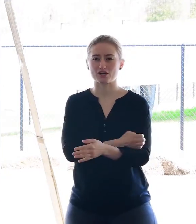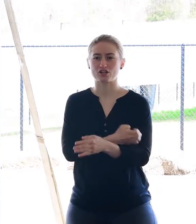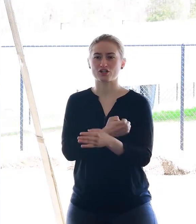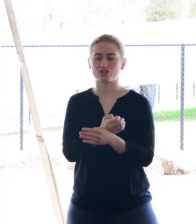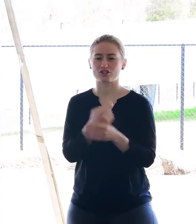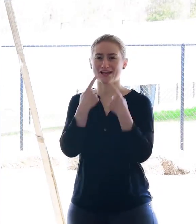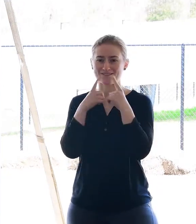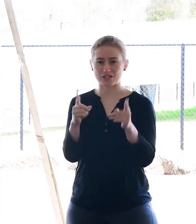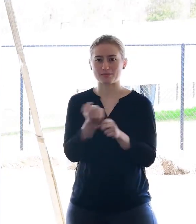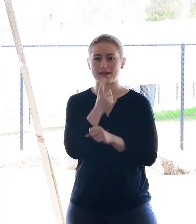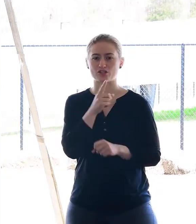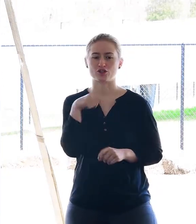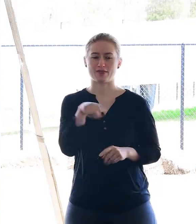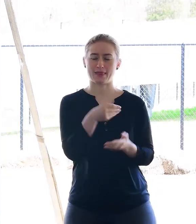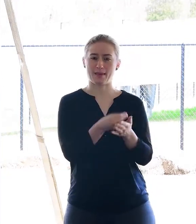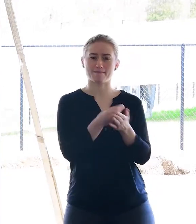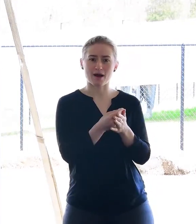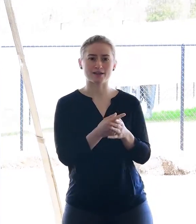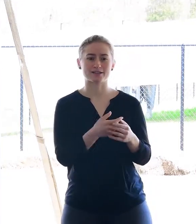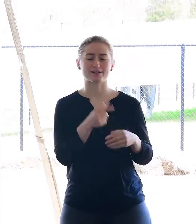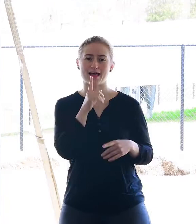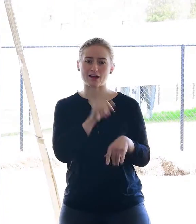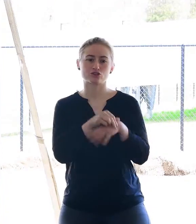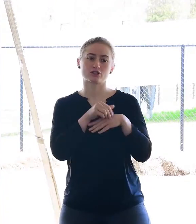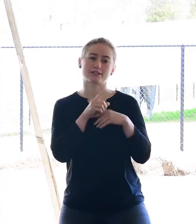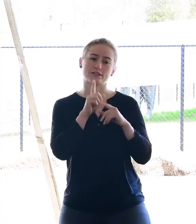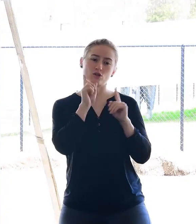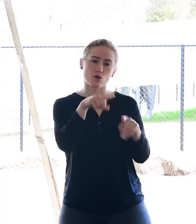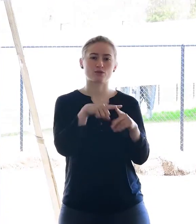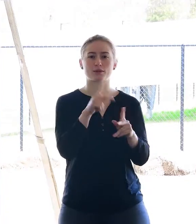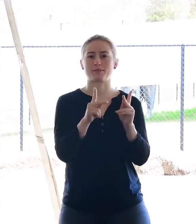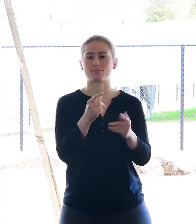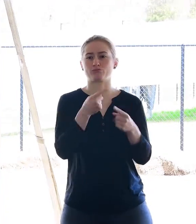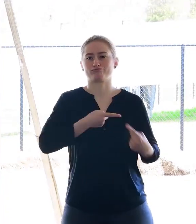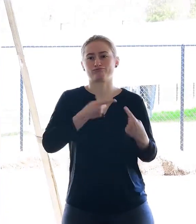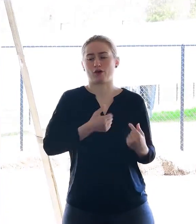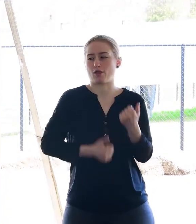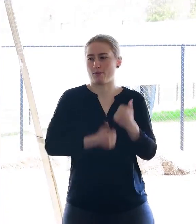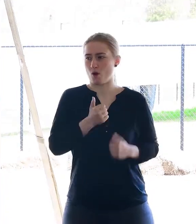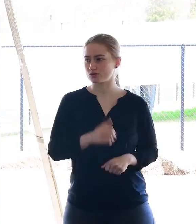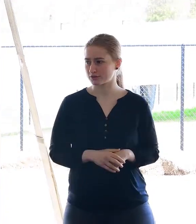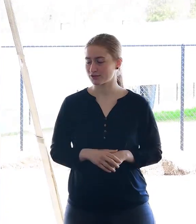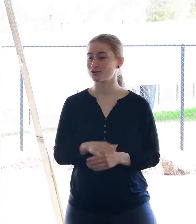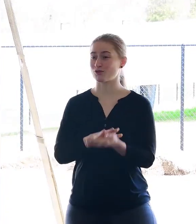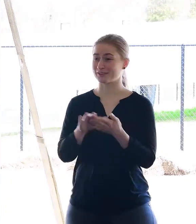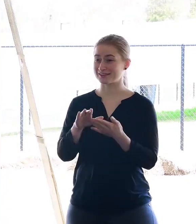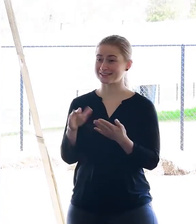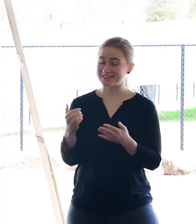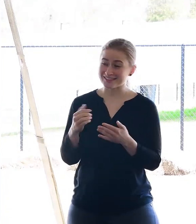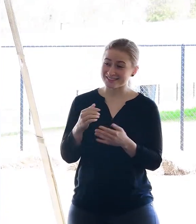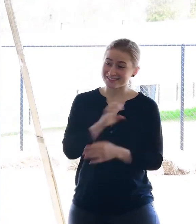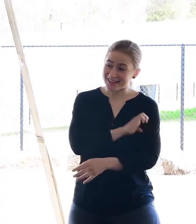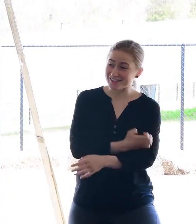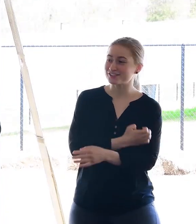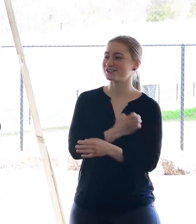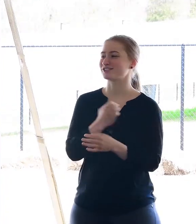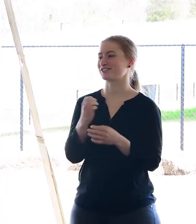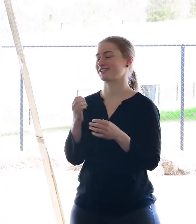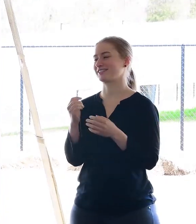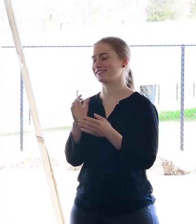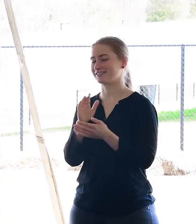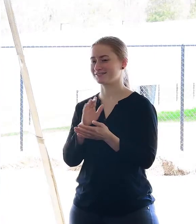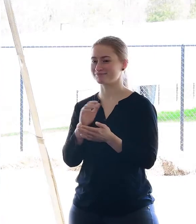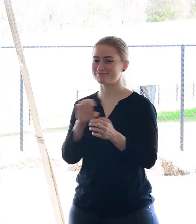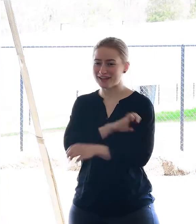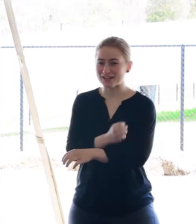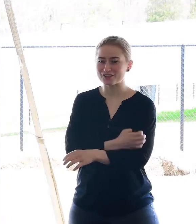efficiency dollars are going to folks who struggle the most. So clean energy and energy efficiency and microgrids,